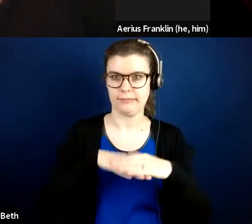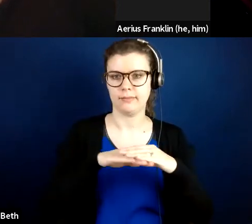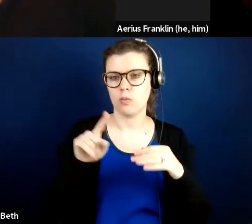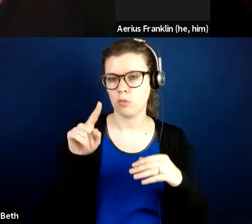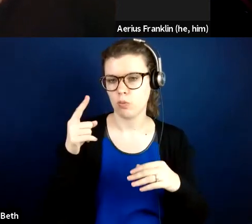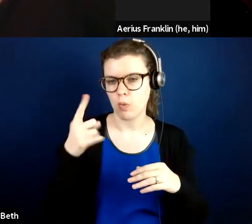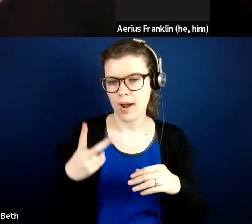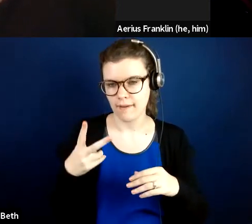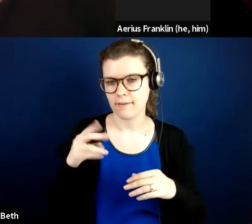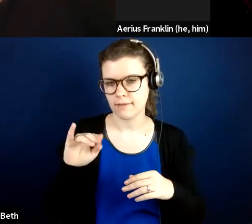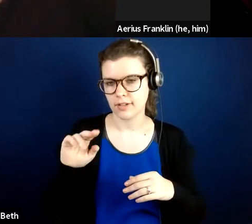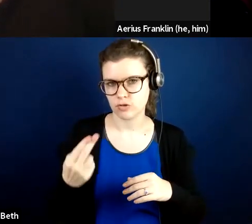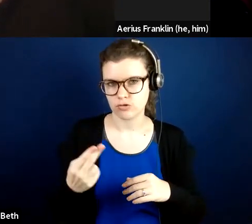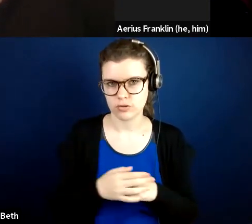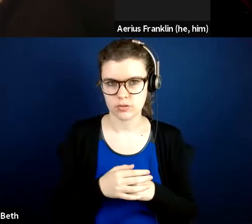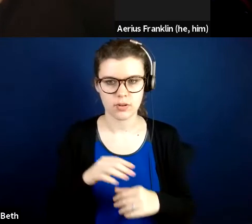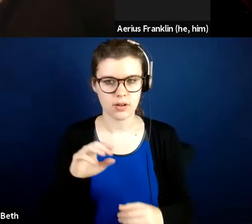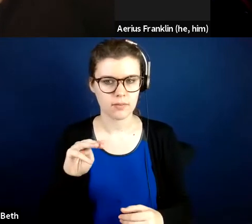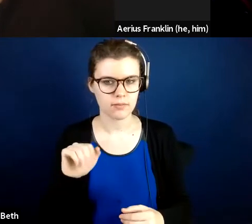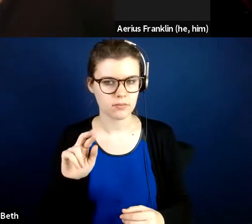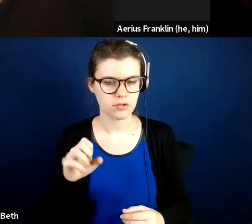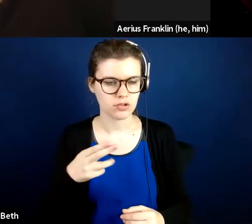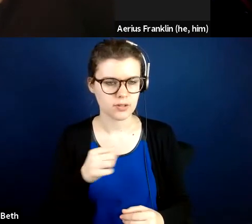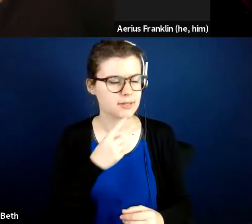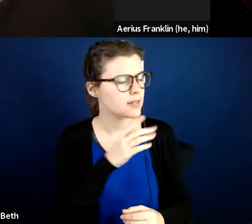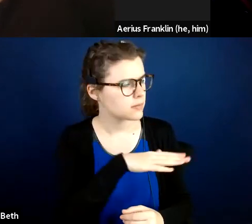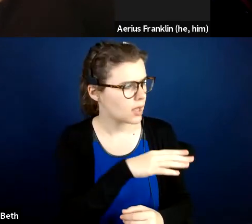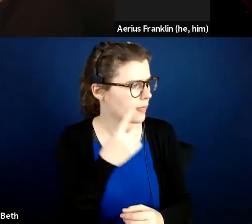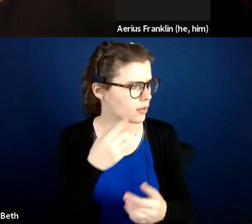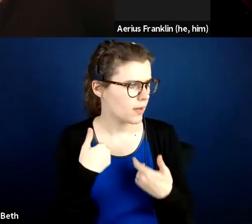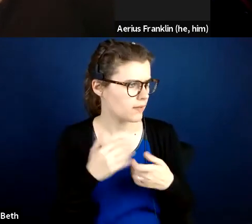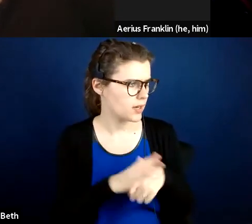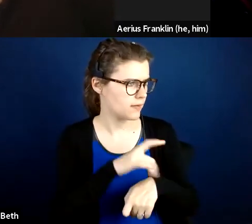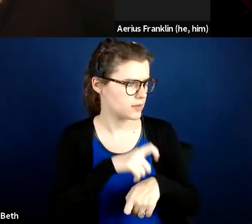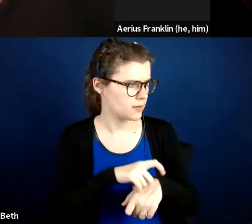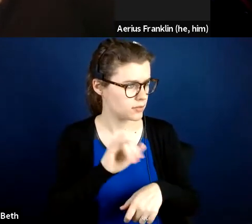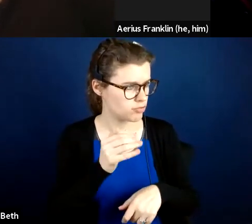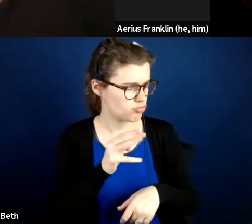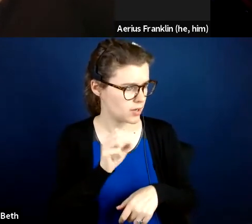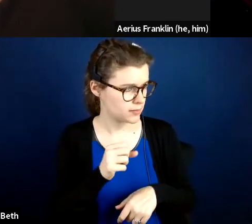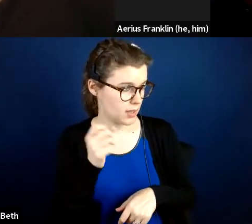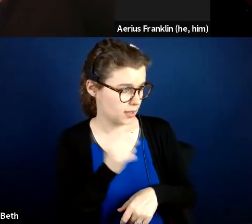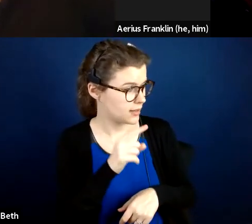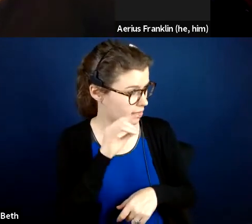And Becky, just in the context of this, I think we have time. James asked, isn't that threshold height?